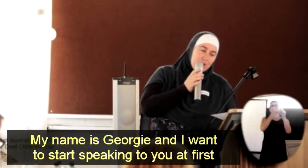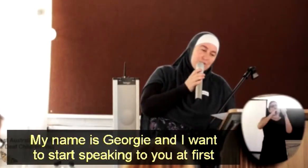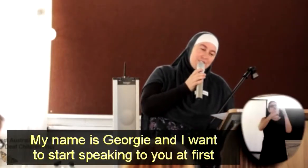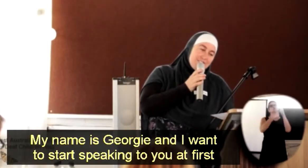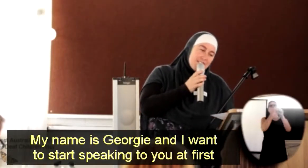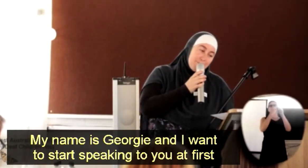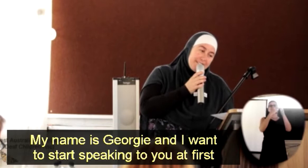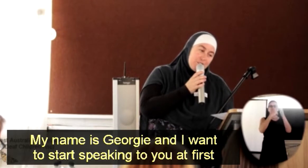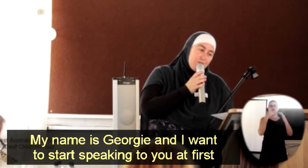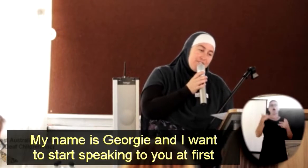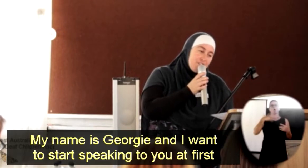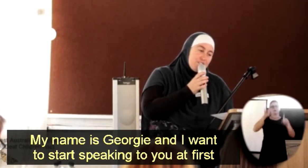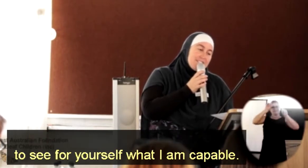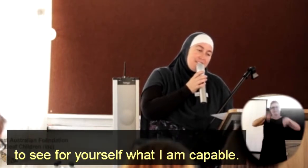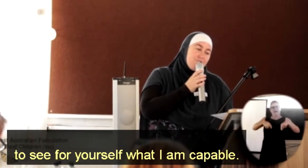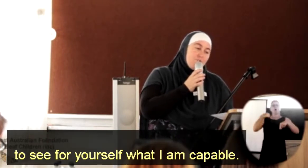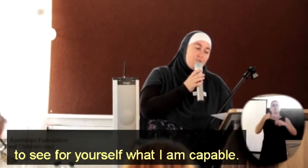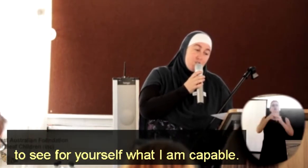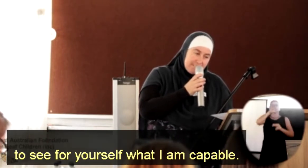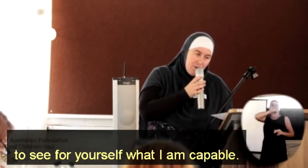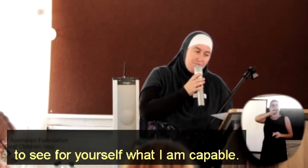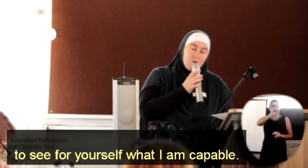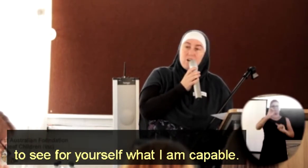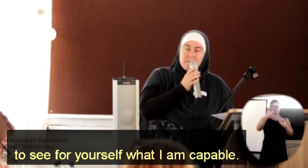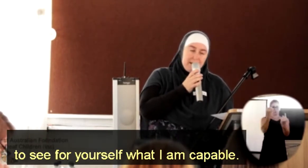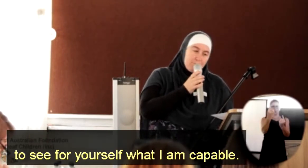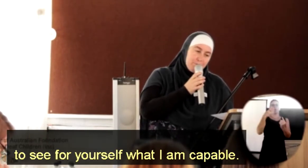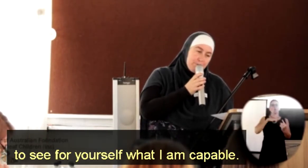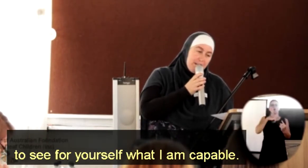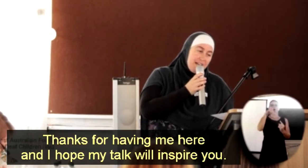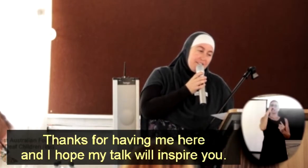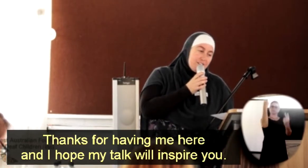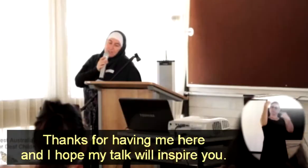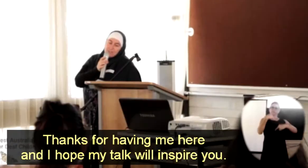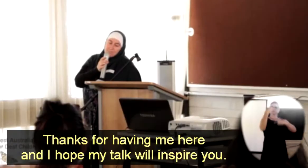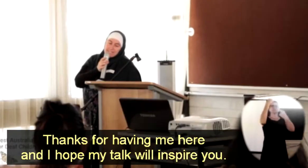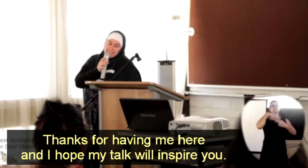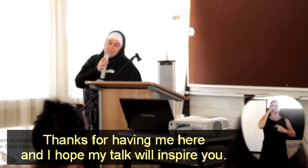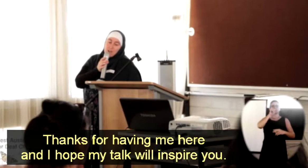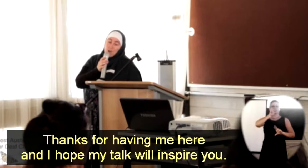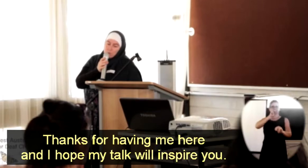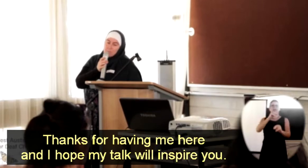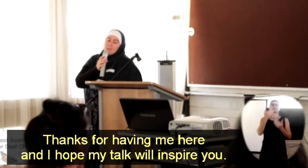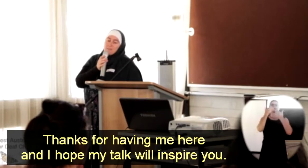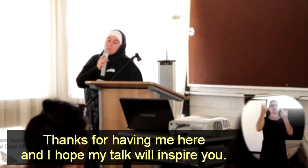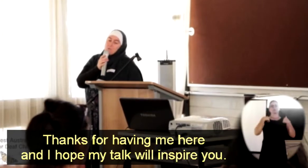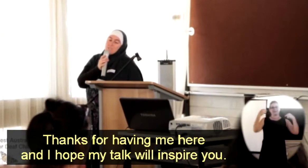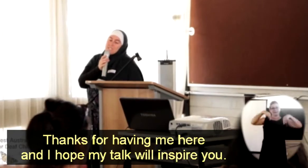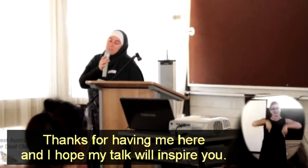and I want to start speaking to you like that to see for yourself what I am capable. Thank you for having me here, and I hope my talk will inspire